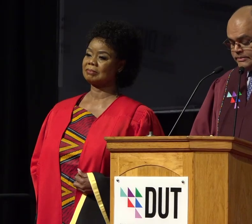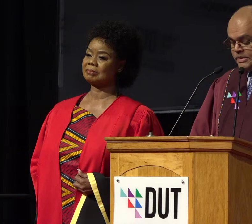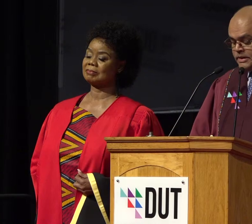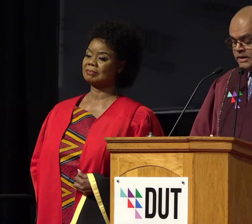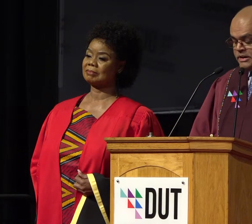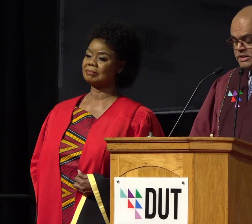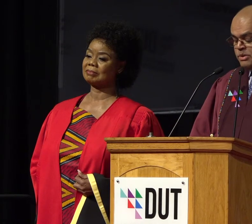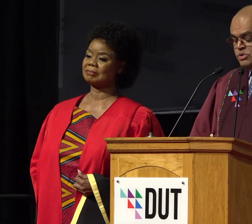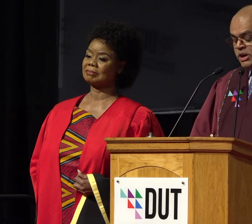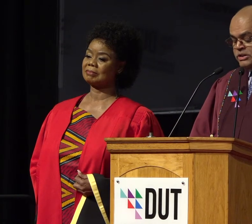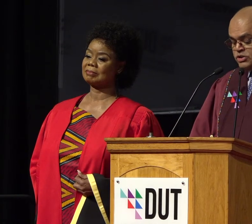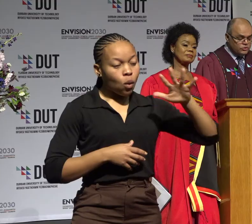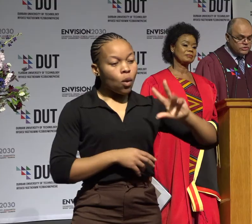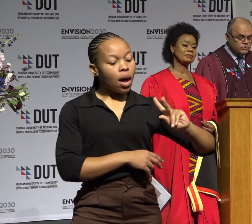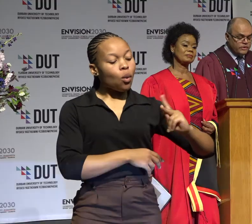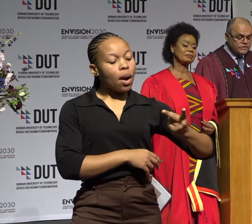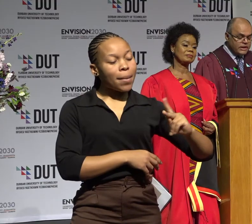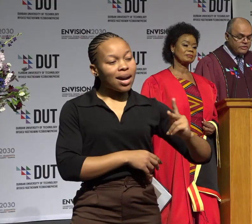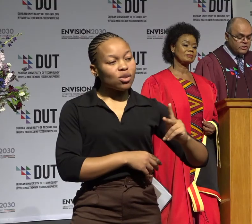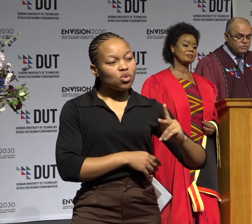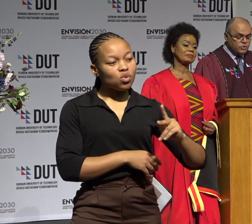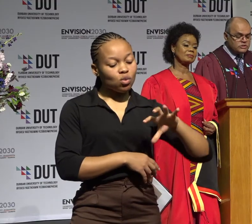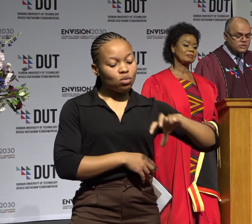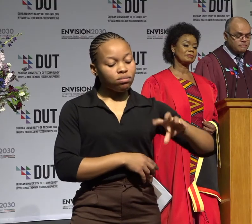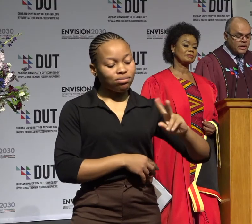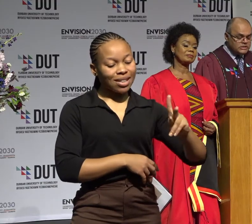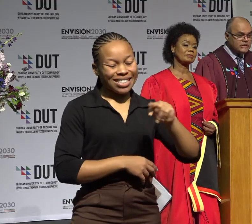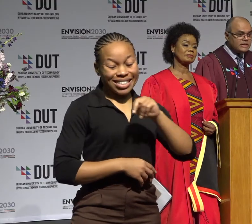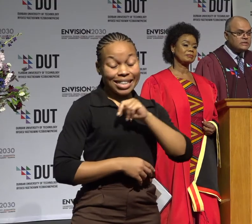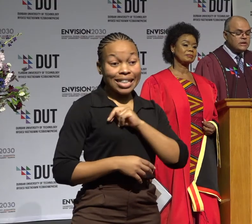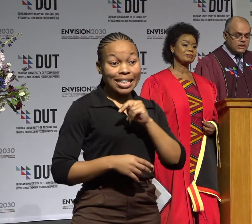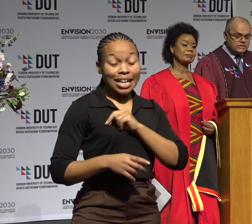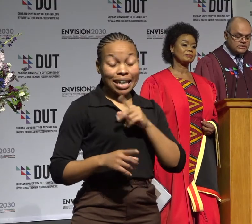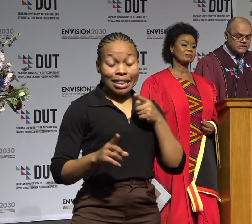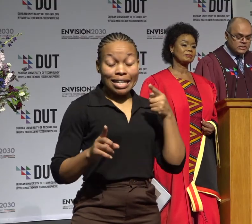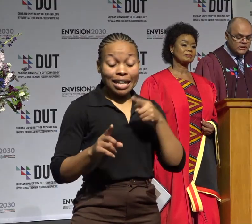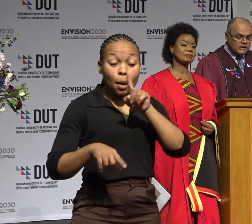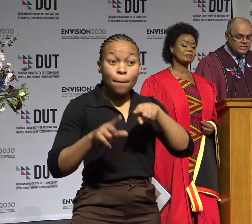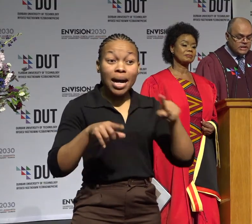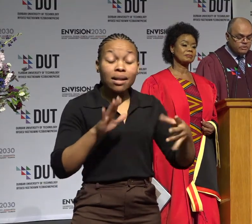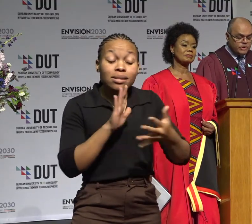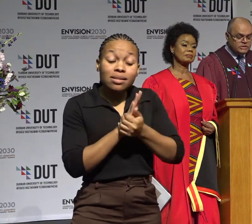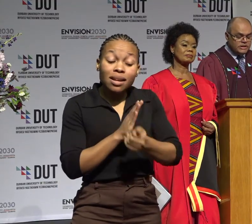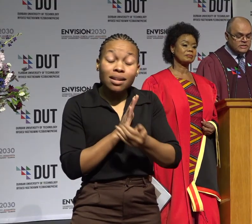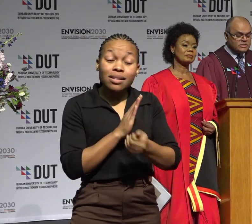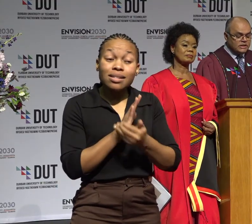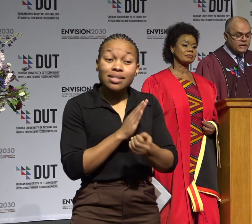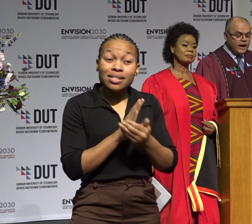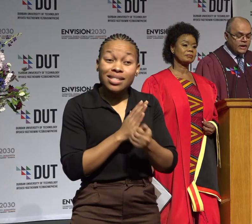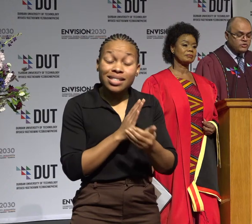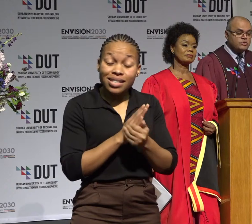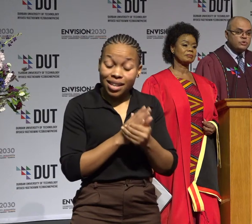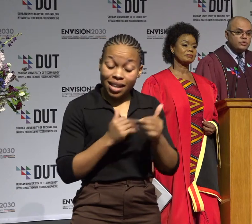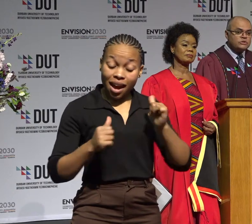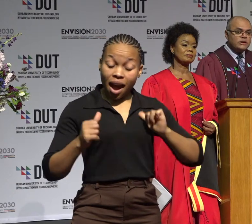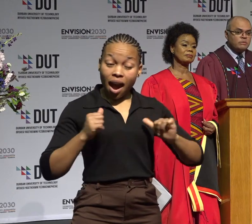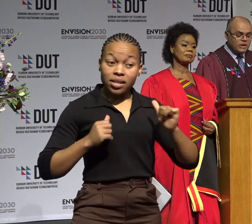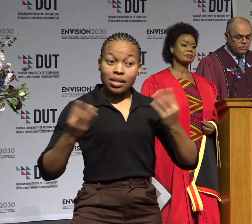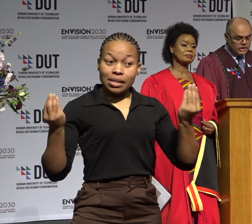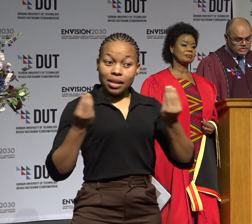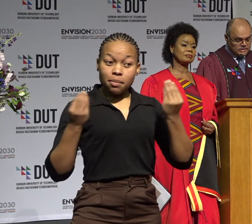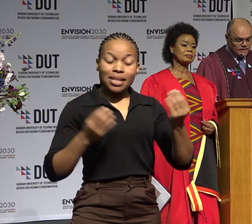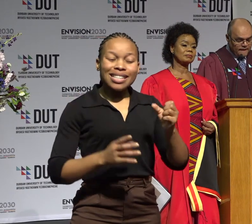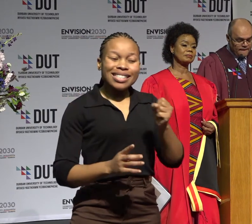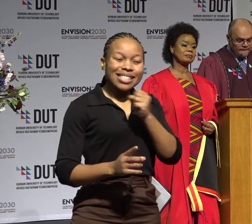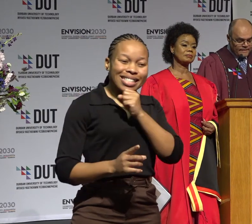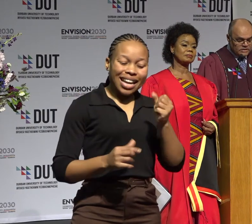KwaZulu-Natal. Tembi Mchali Jones is one of South Africa's most multi-talented artists, celebrated as a singer, actress, producer, and